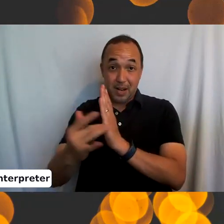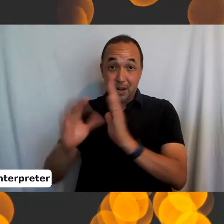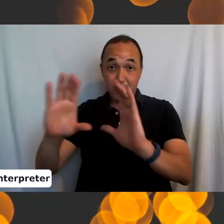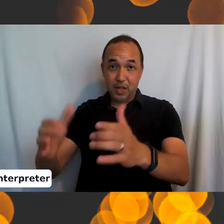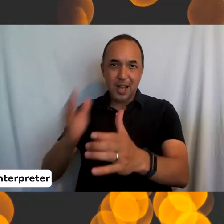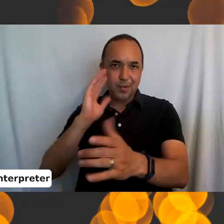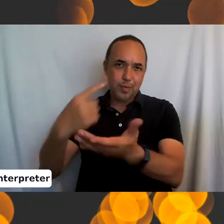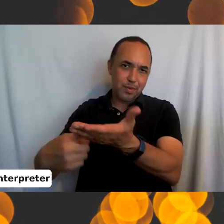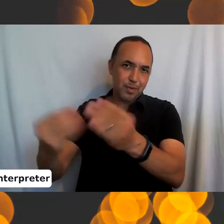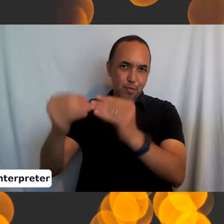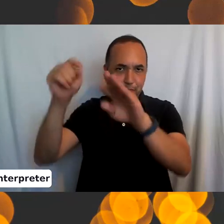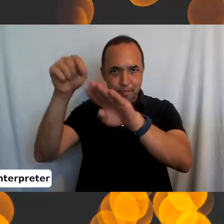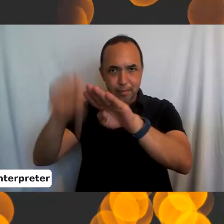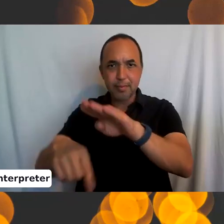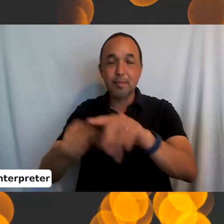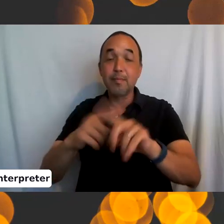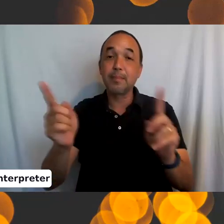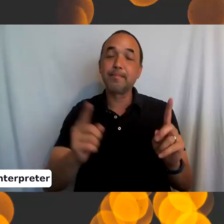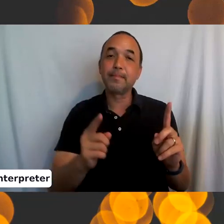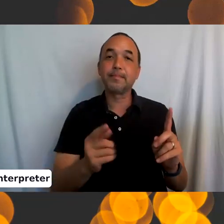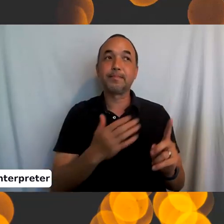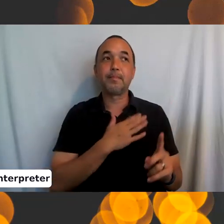doing. But my biggest